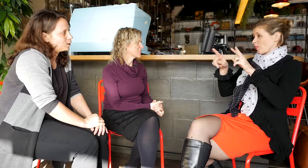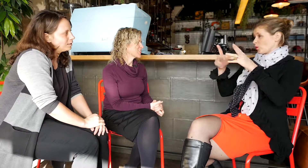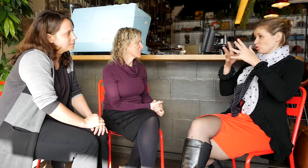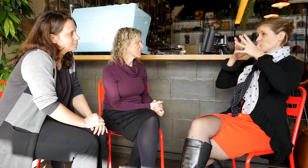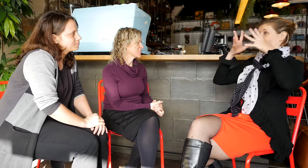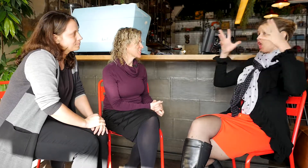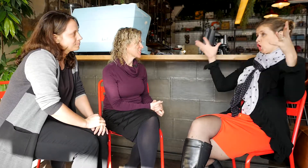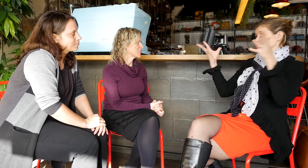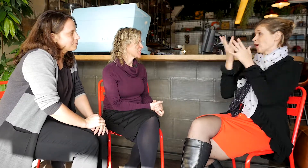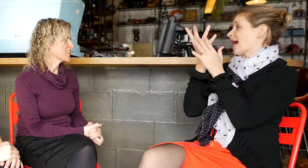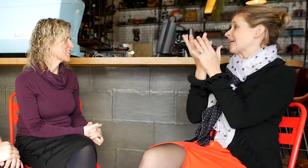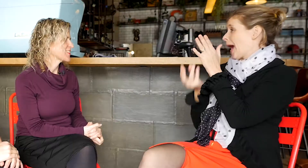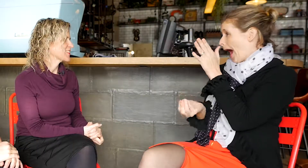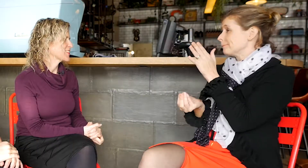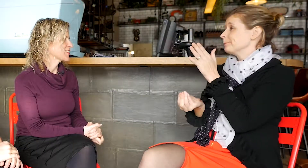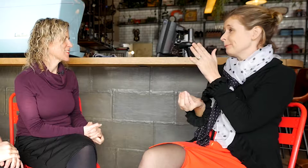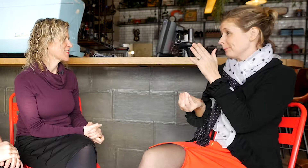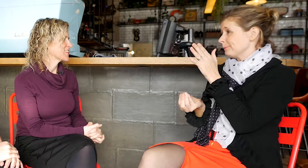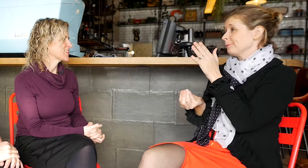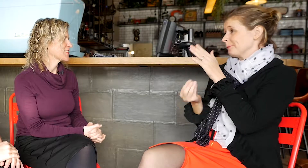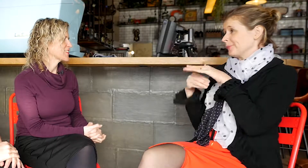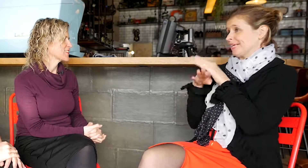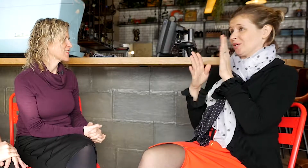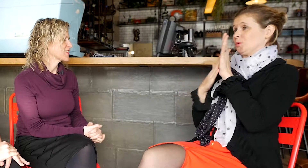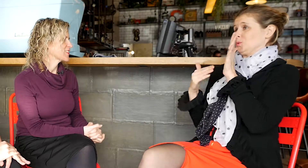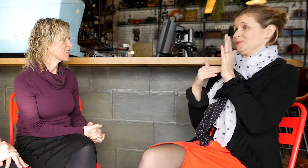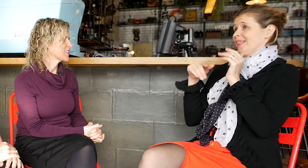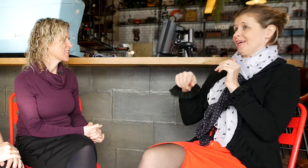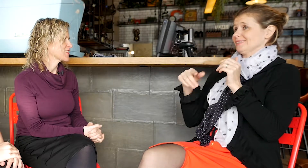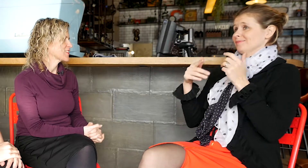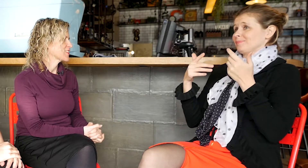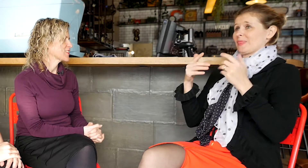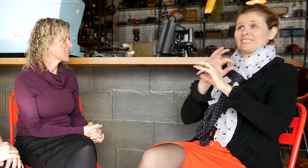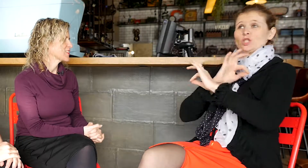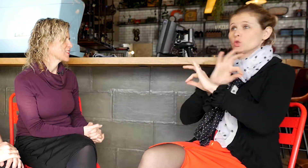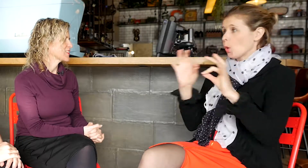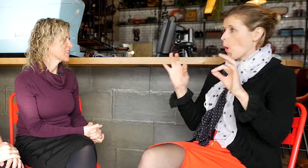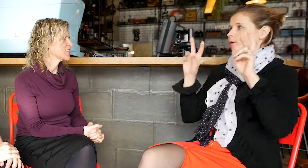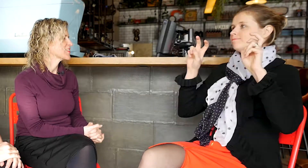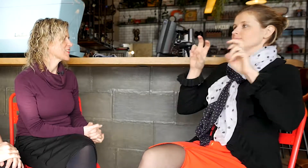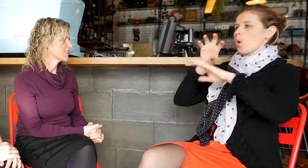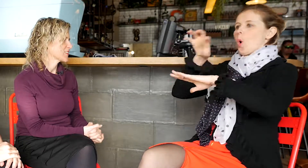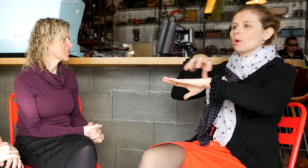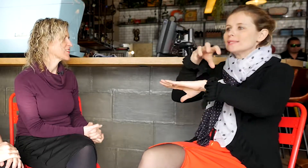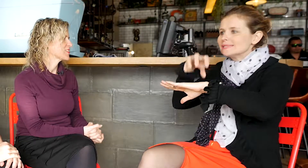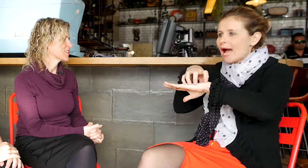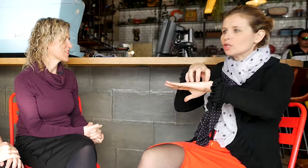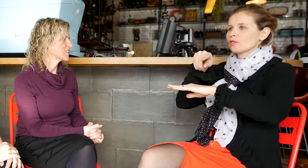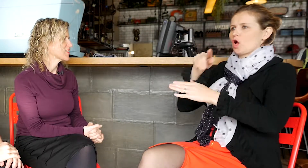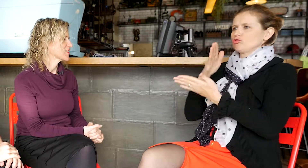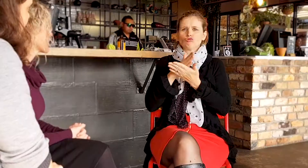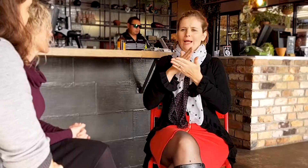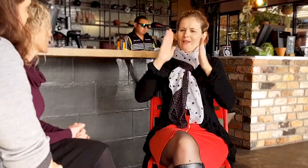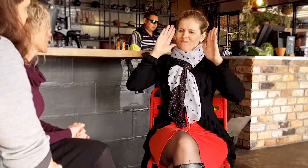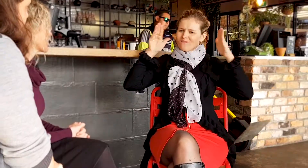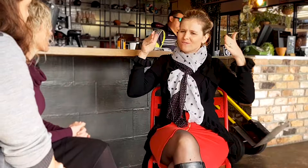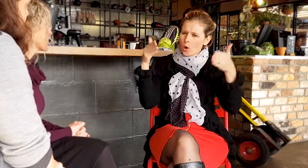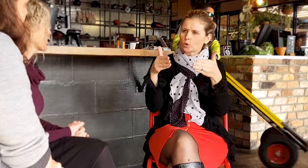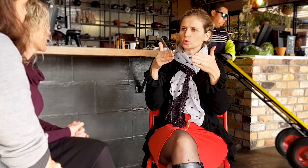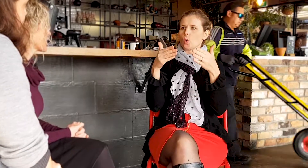Well, I really saw that there was a huge gap in New Zealand. There was